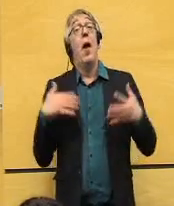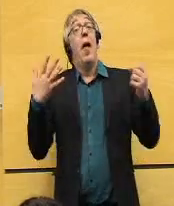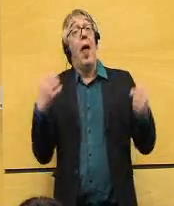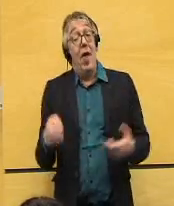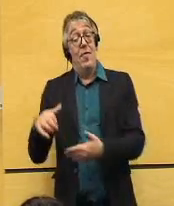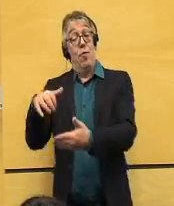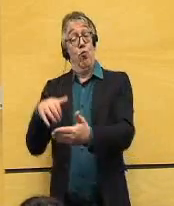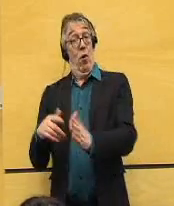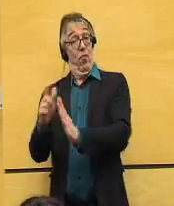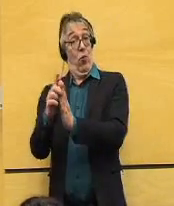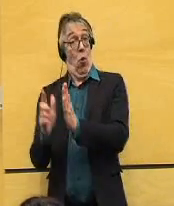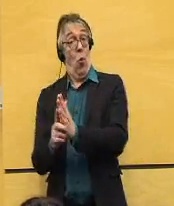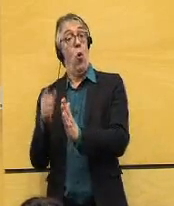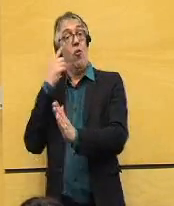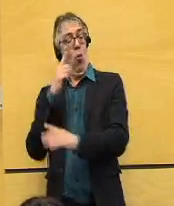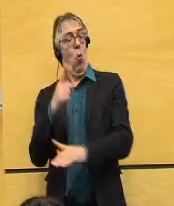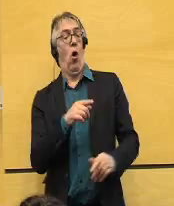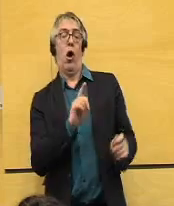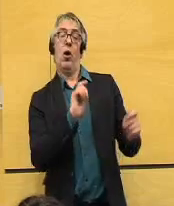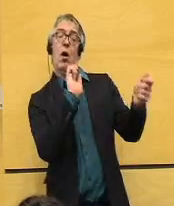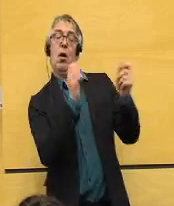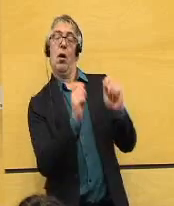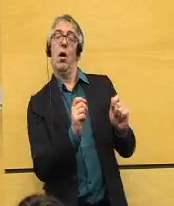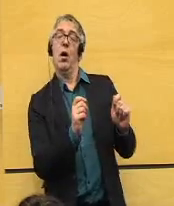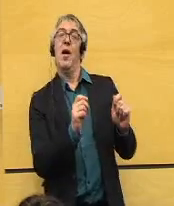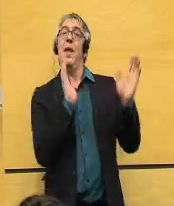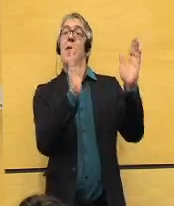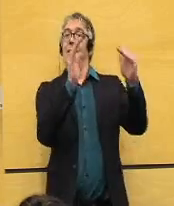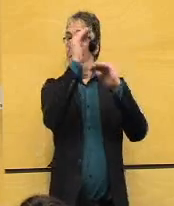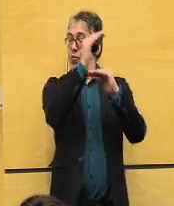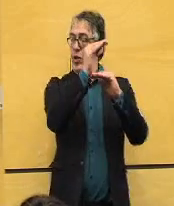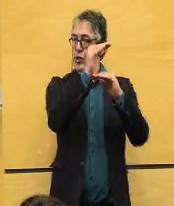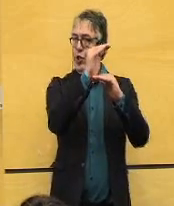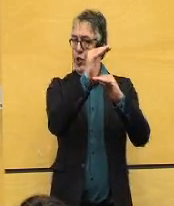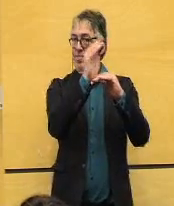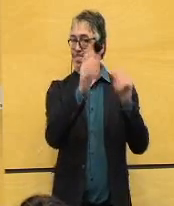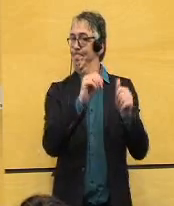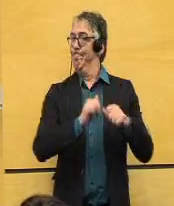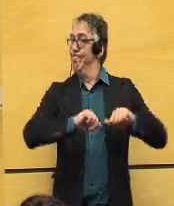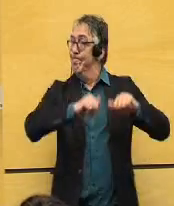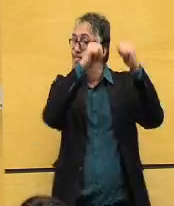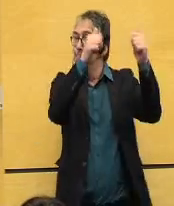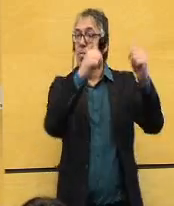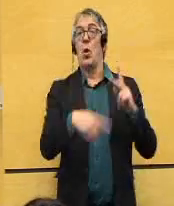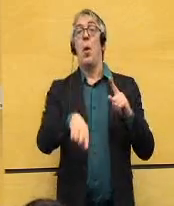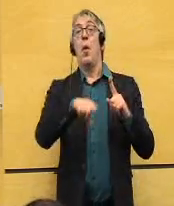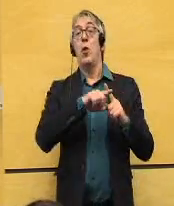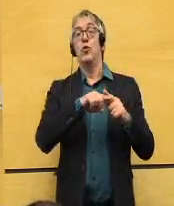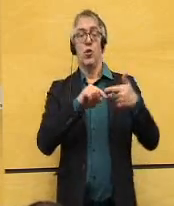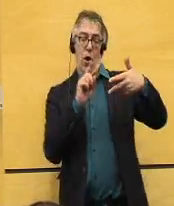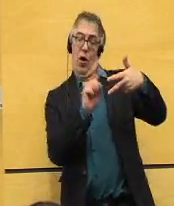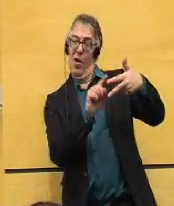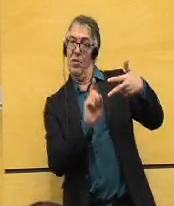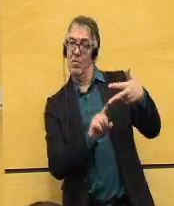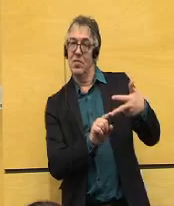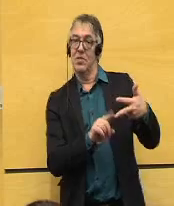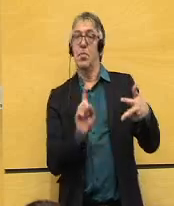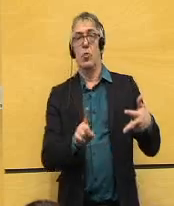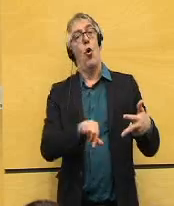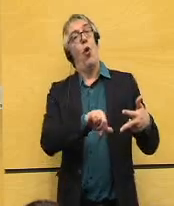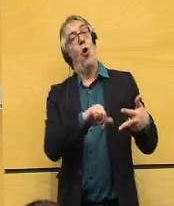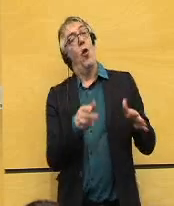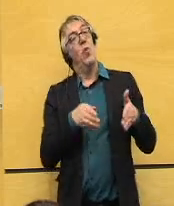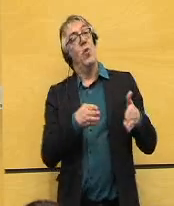improve it, in terms of improving the definition as well as the other possibilities of helping persons